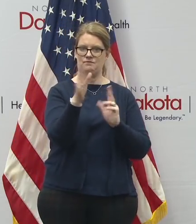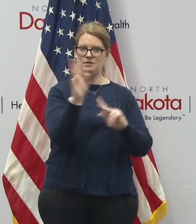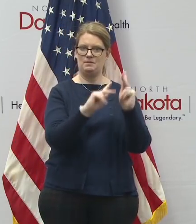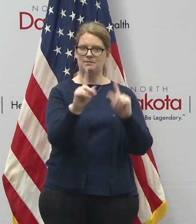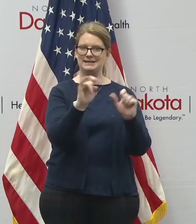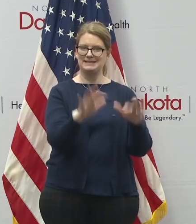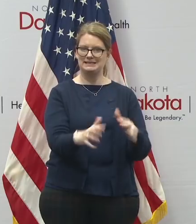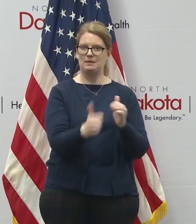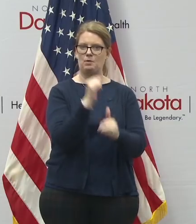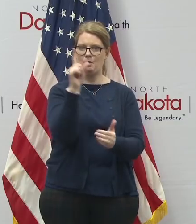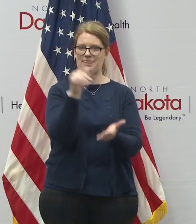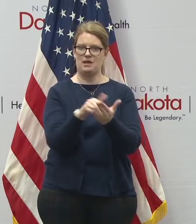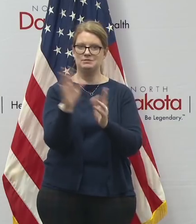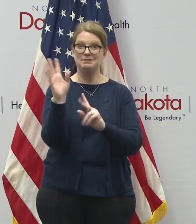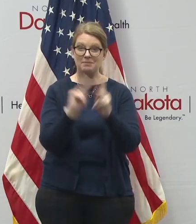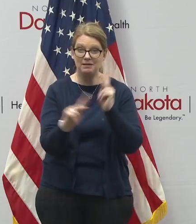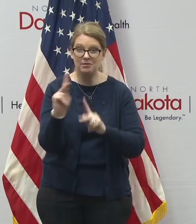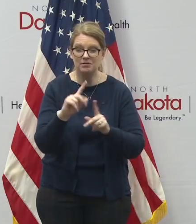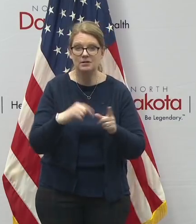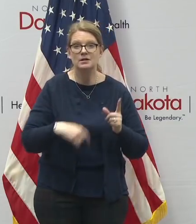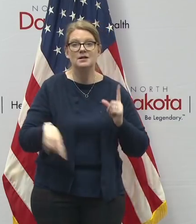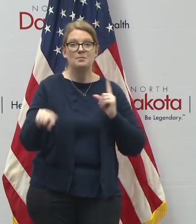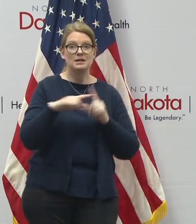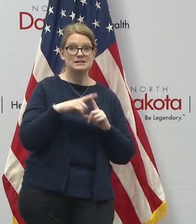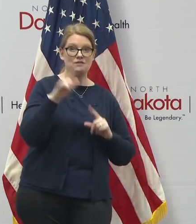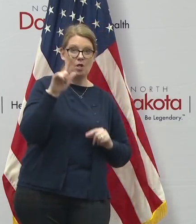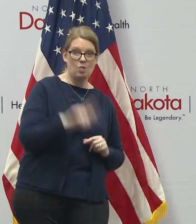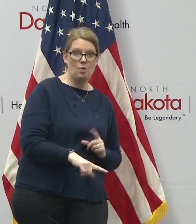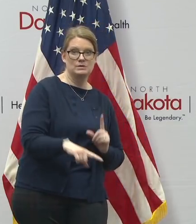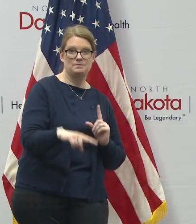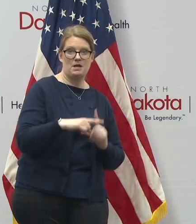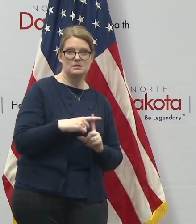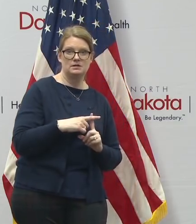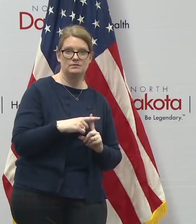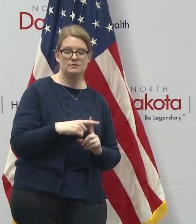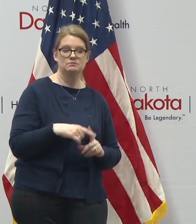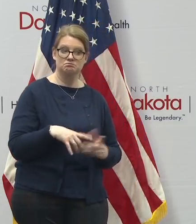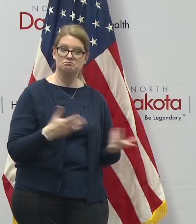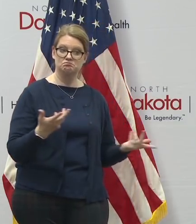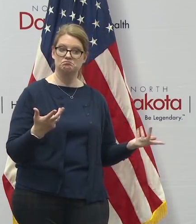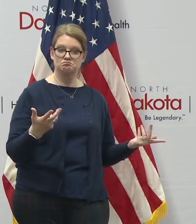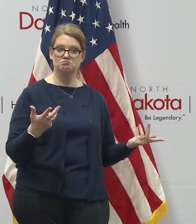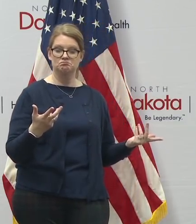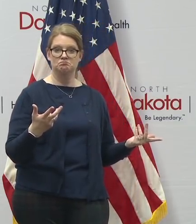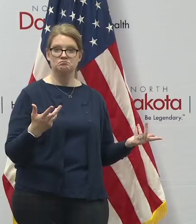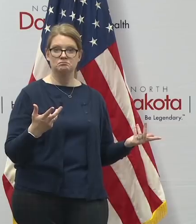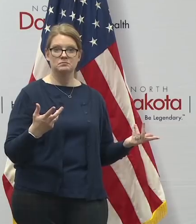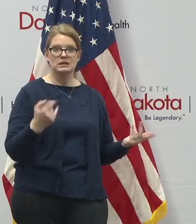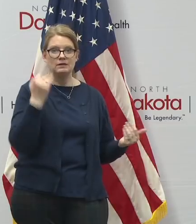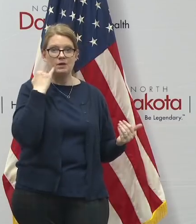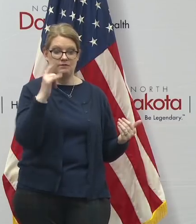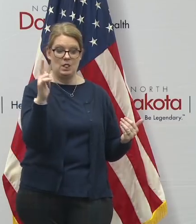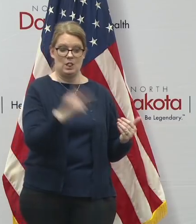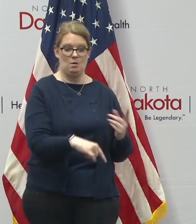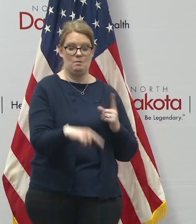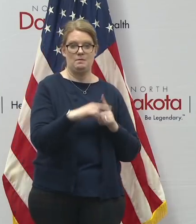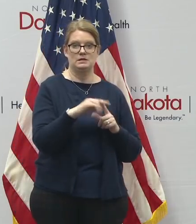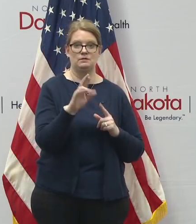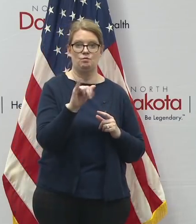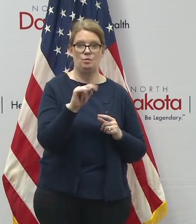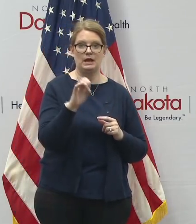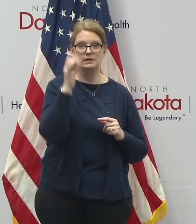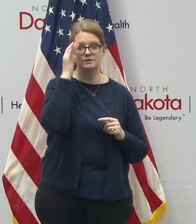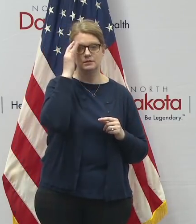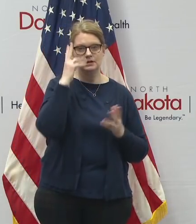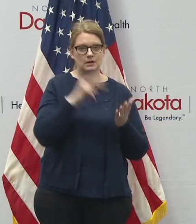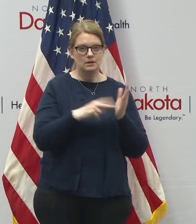done per capita and have the lowest positive rate, then you'd have to say, hey, if we have a low positive rate, that means that the thing